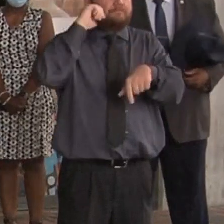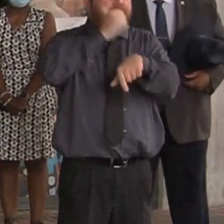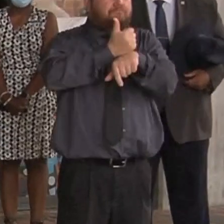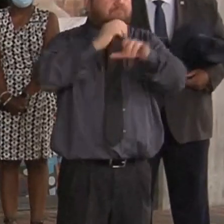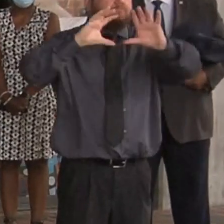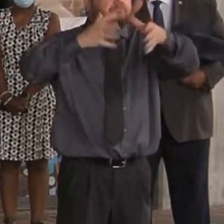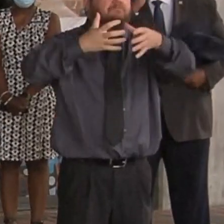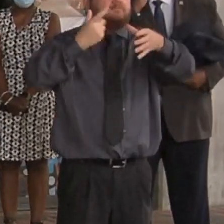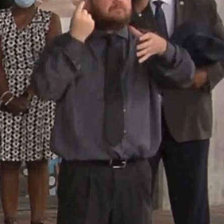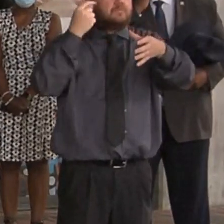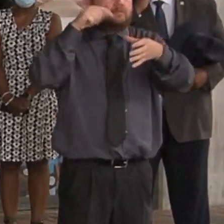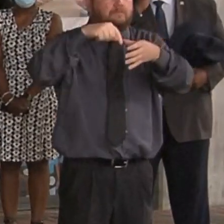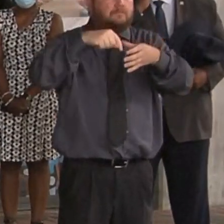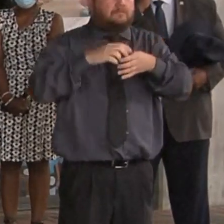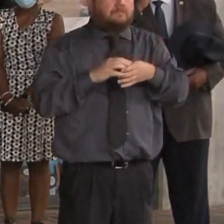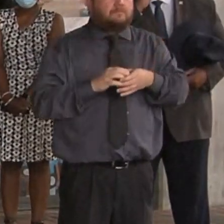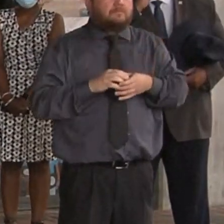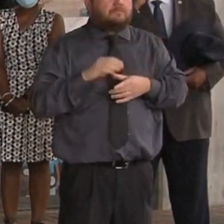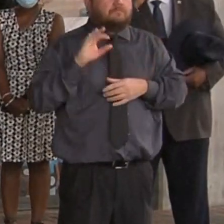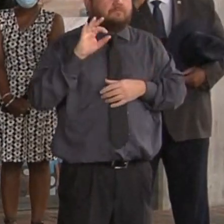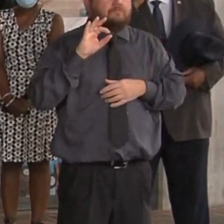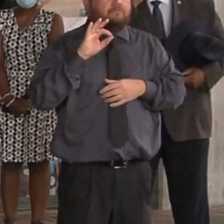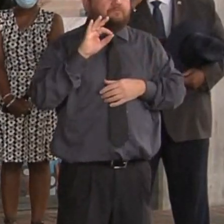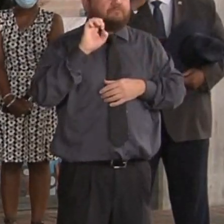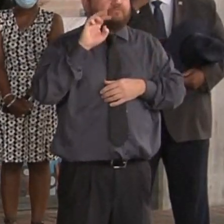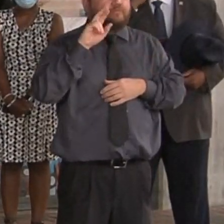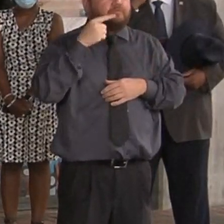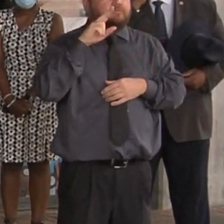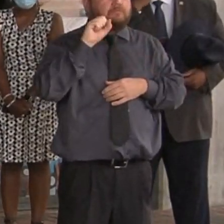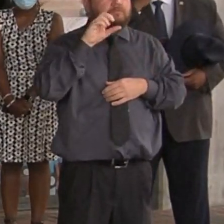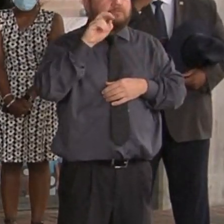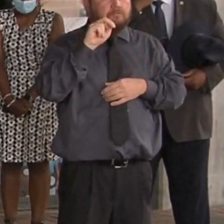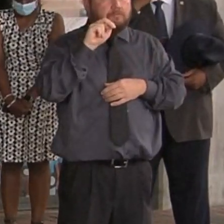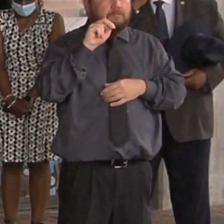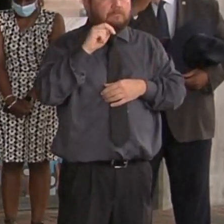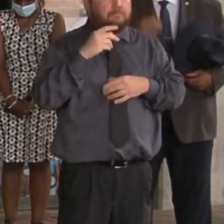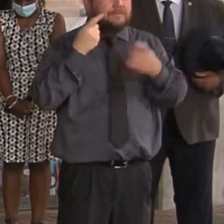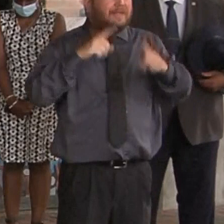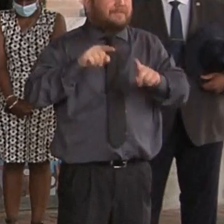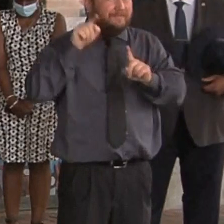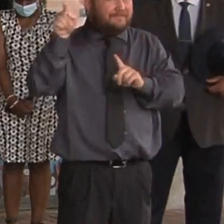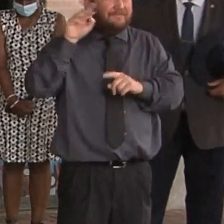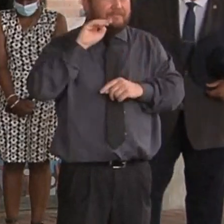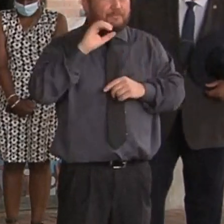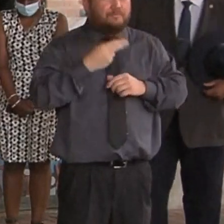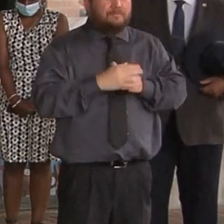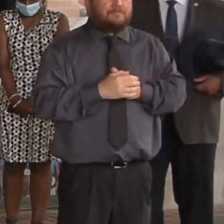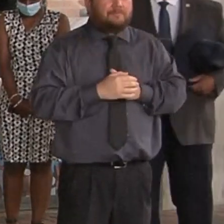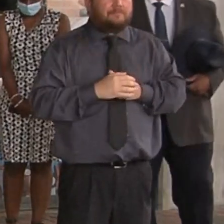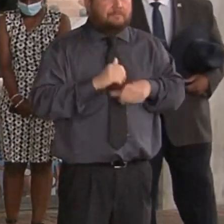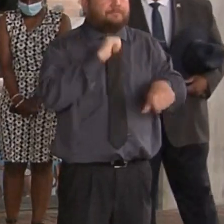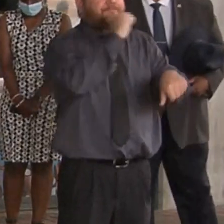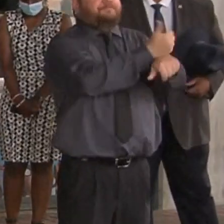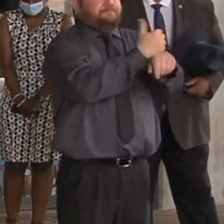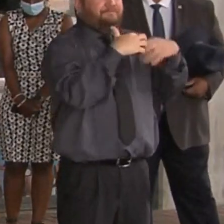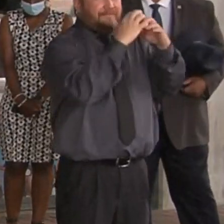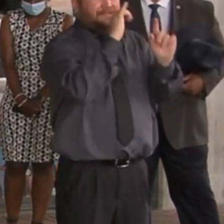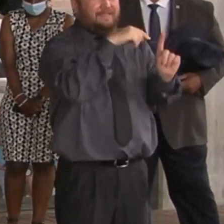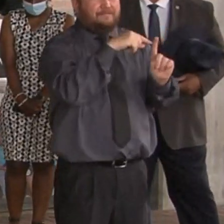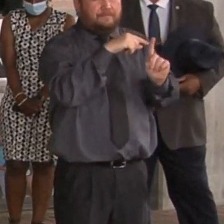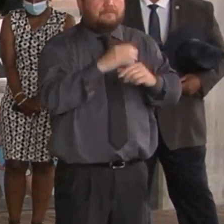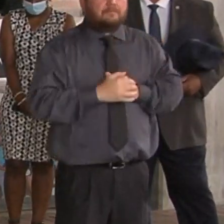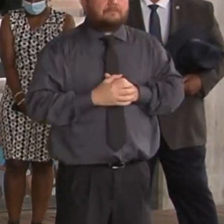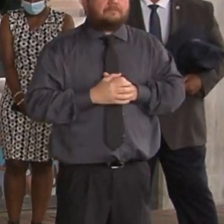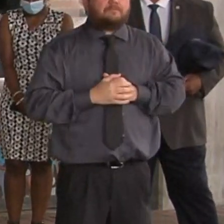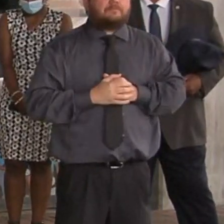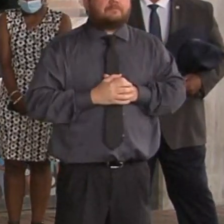reform, and Boston was part of the conversation. I was called to the White House with a meeting,